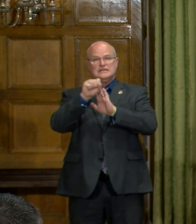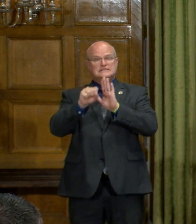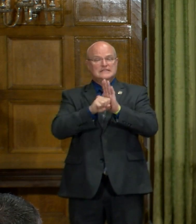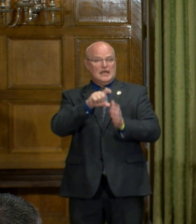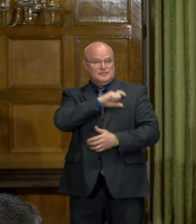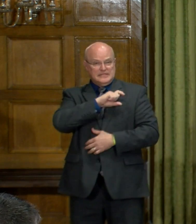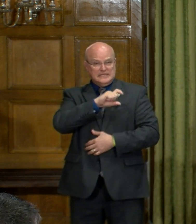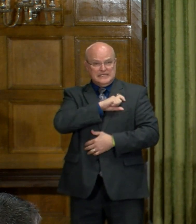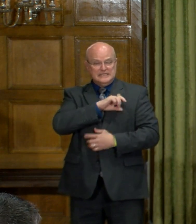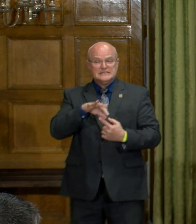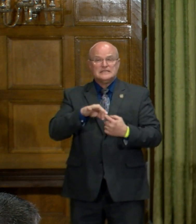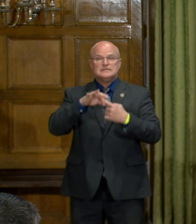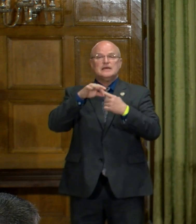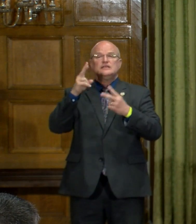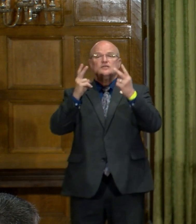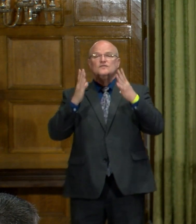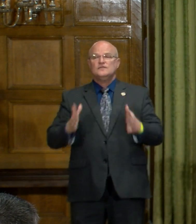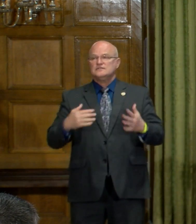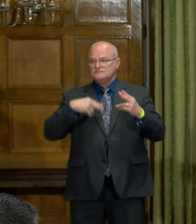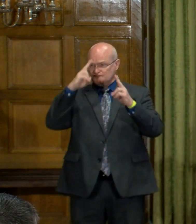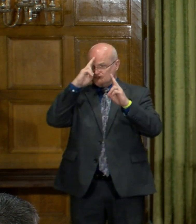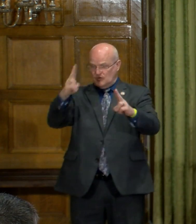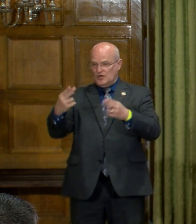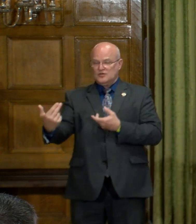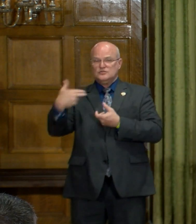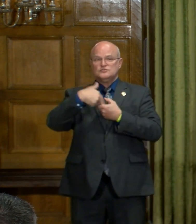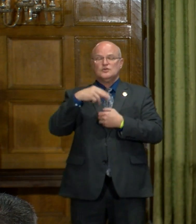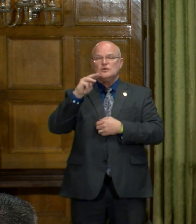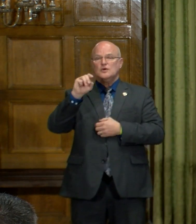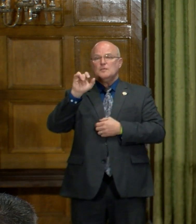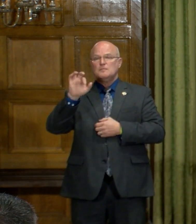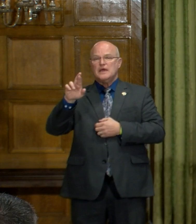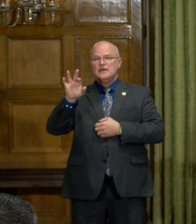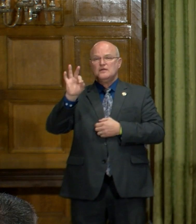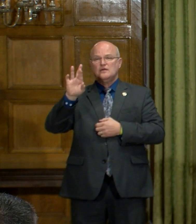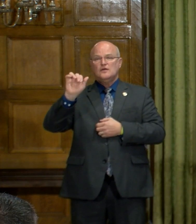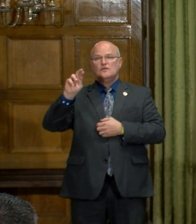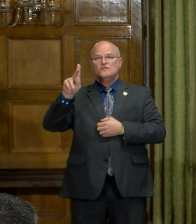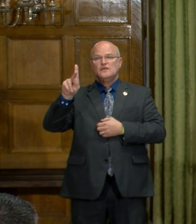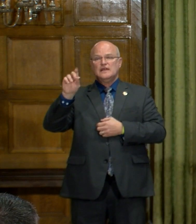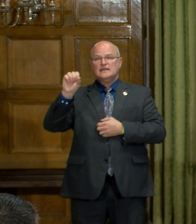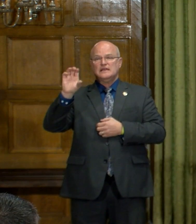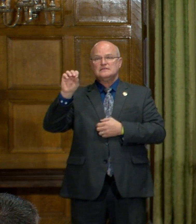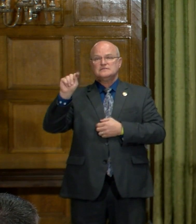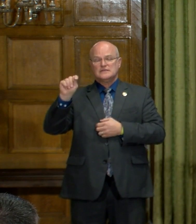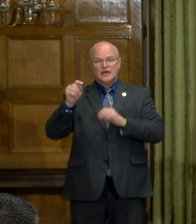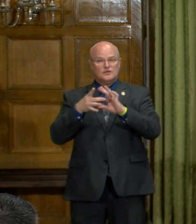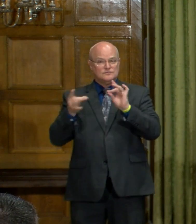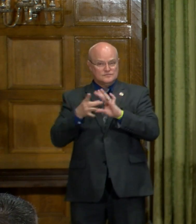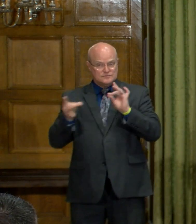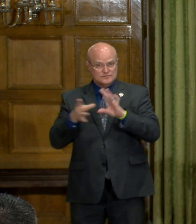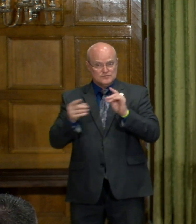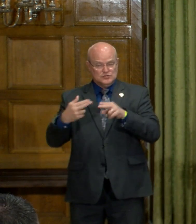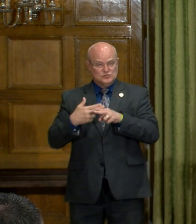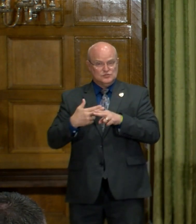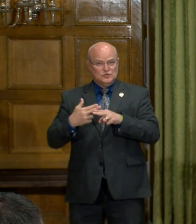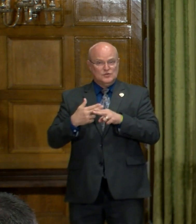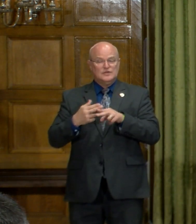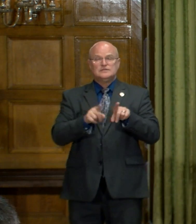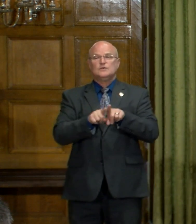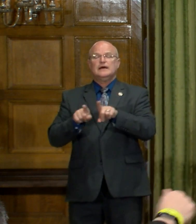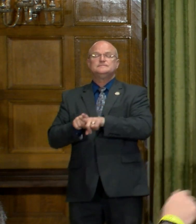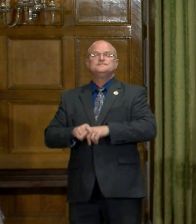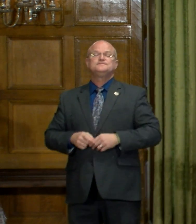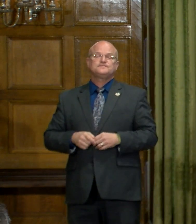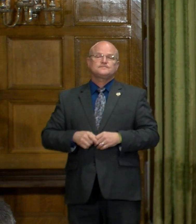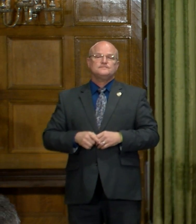Police. Special guest today, I'm very honored to be joined by Mayor Frank Scott, who will make remarks shortly as